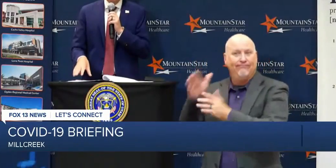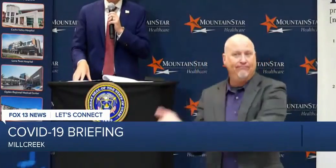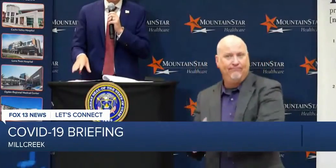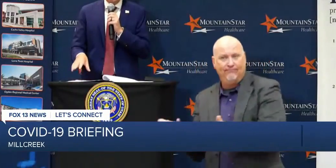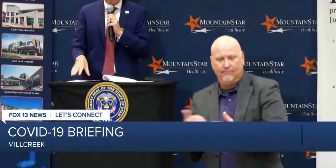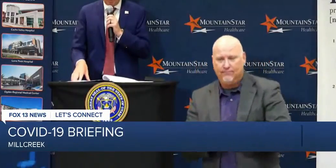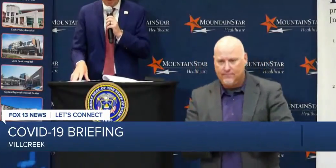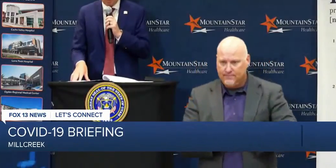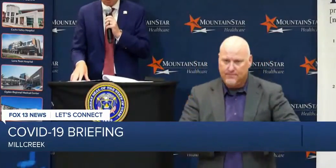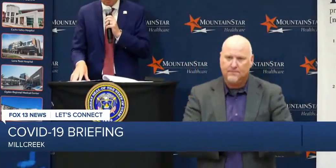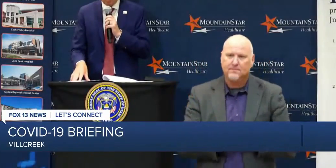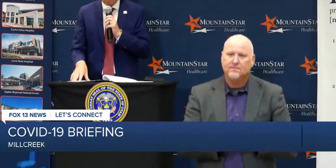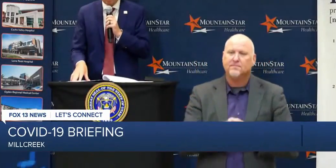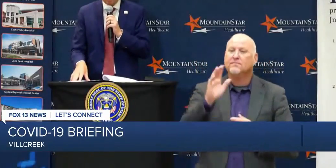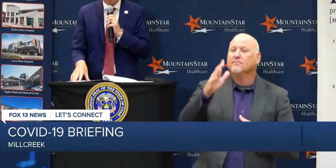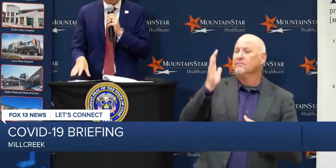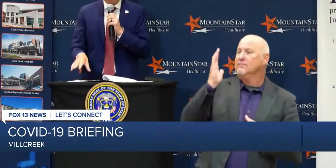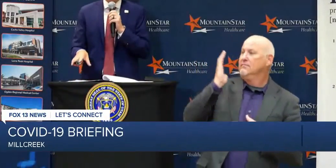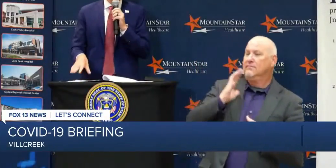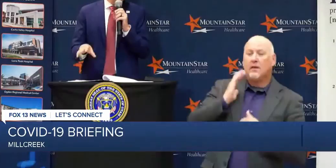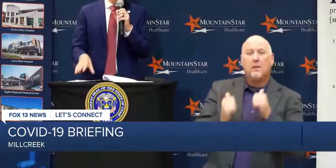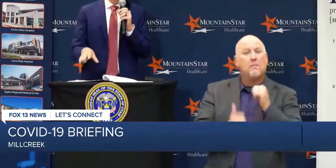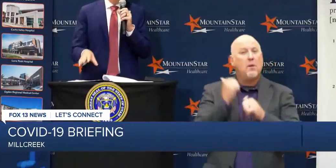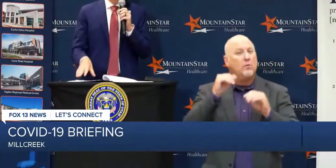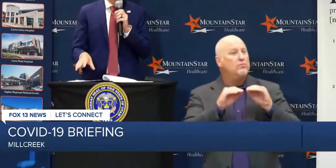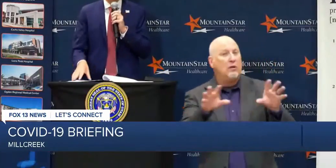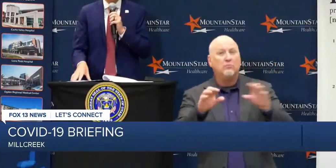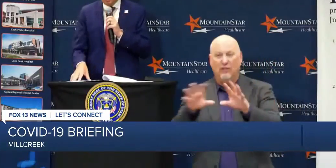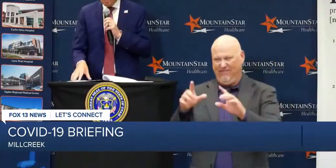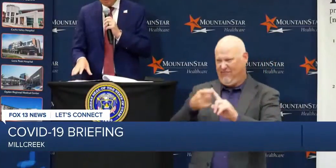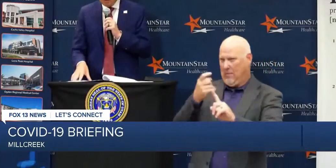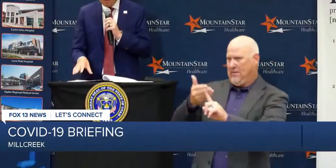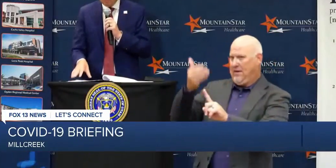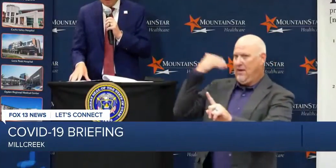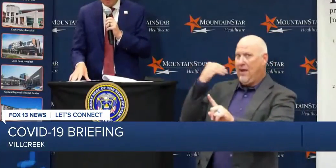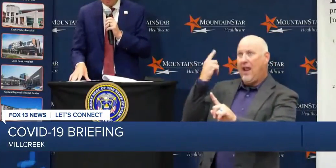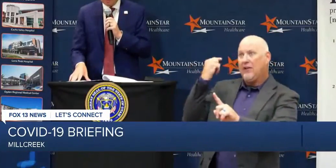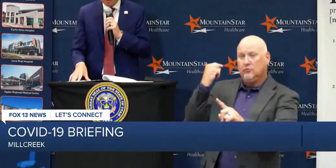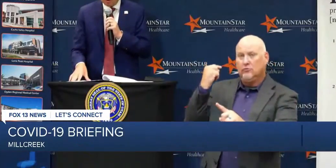middle school, junior highs, and high schools. We've known all along